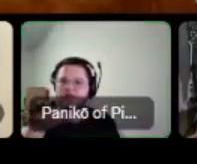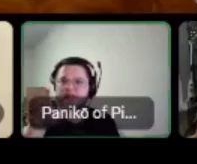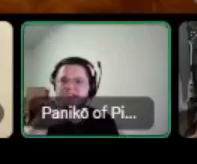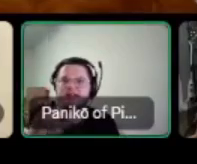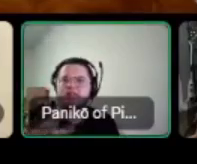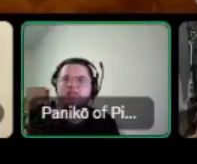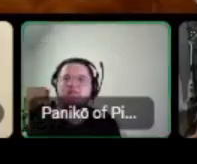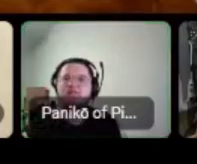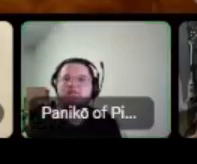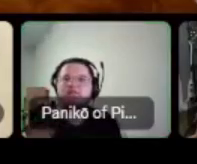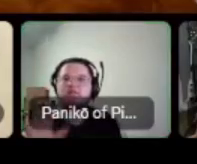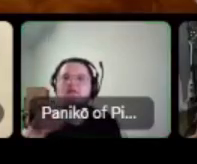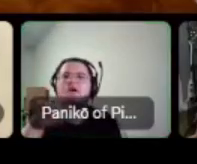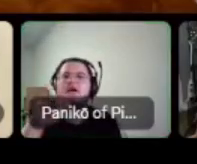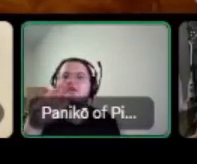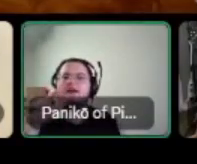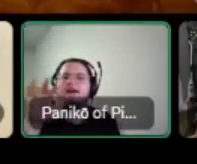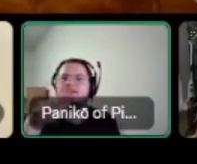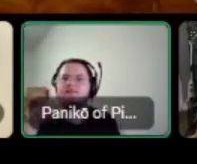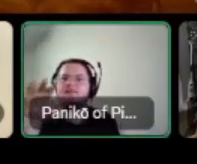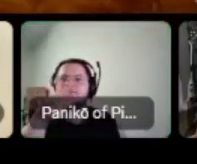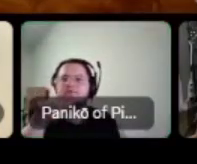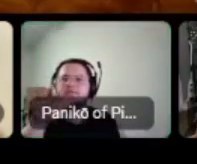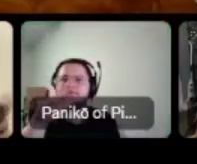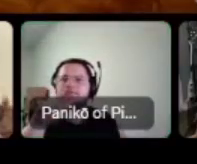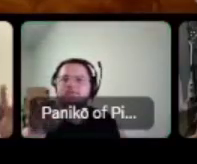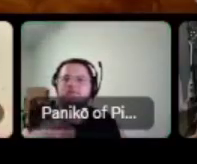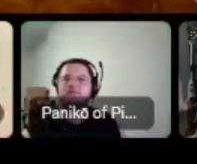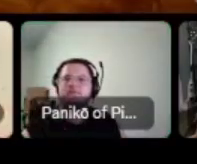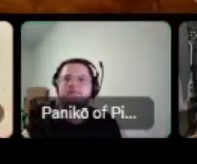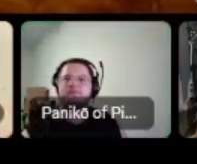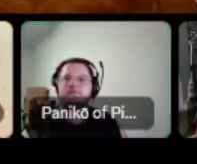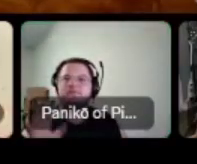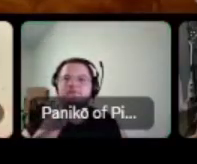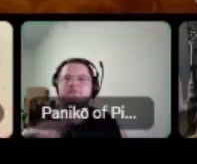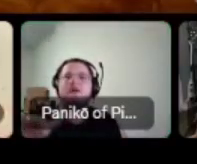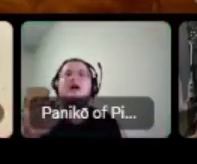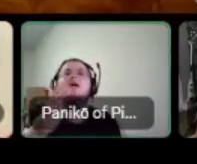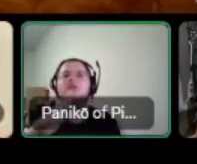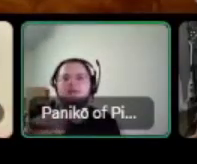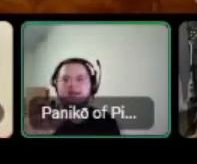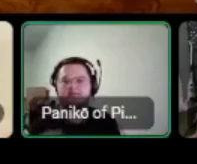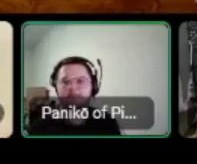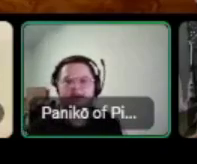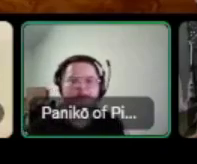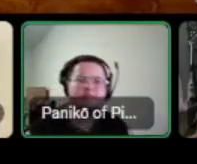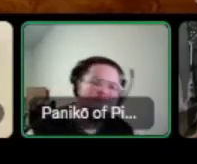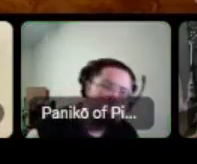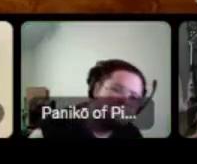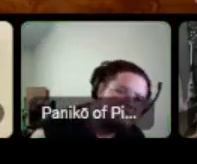like Is you're that- doing this. Okay. So you're going, Okay, got it.